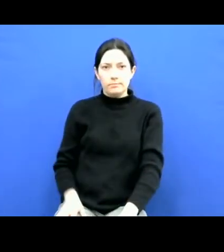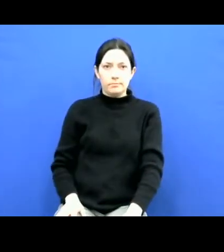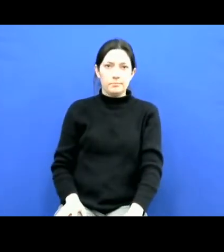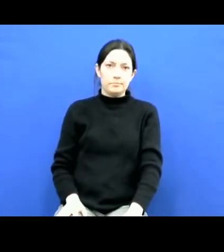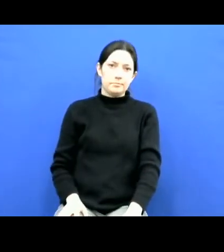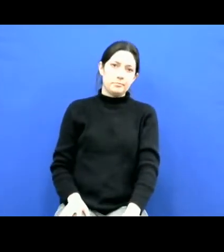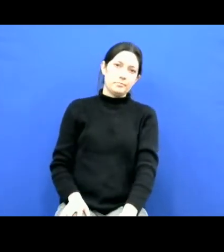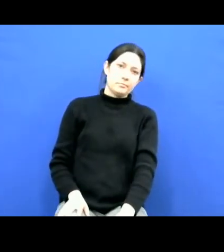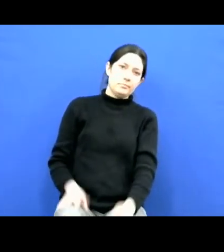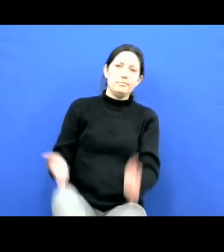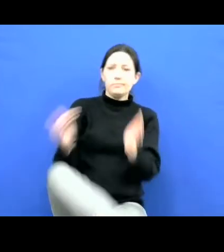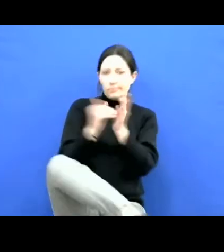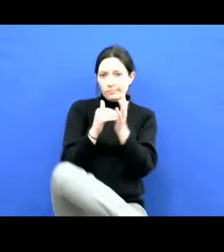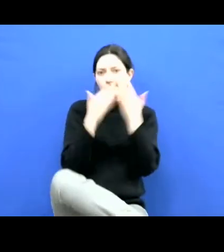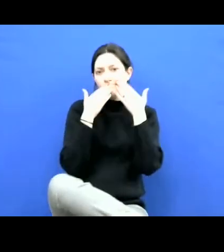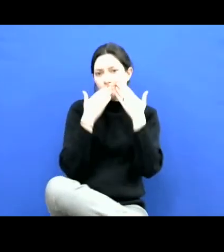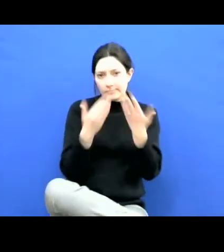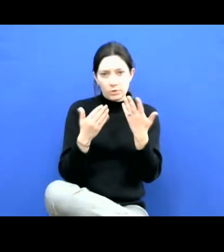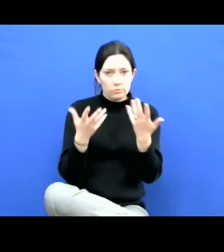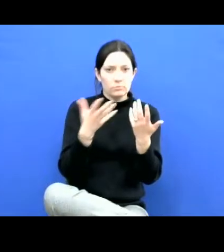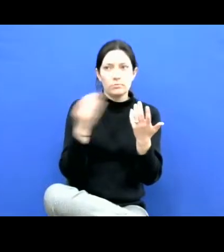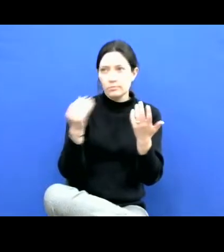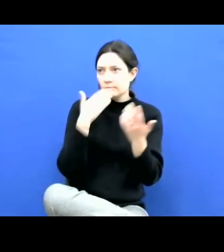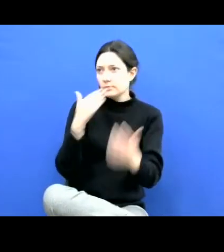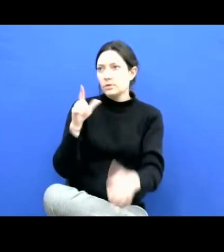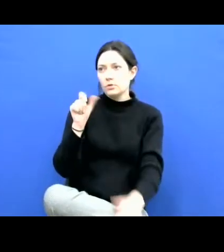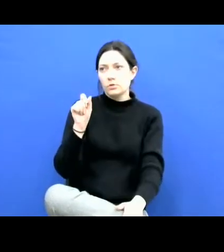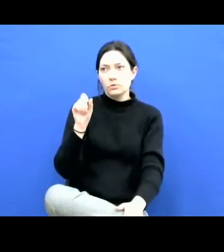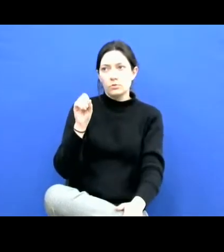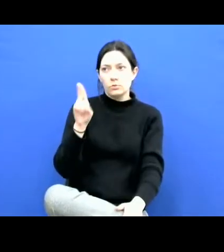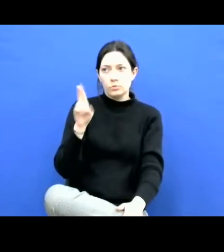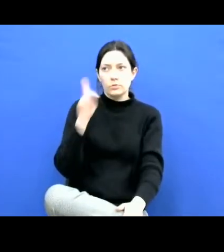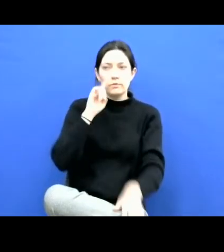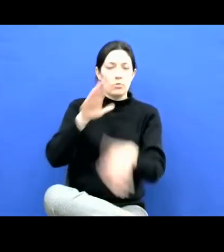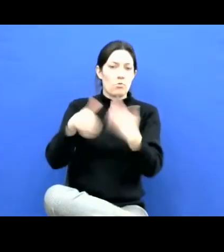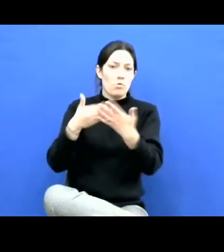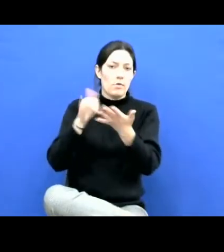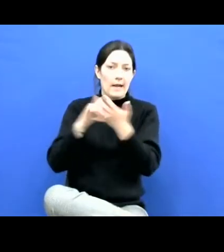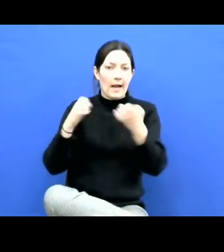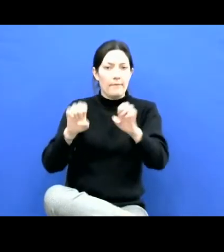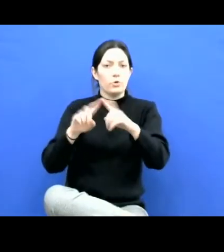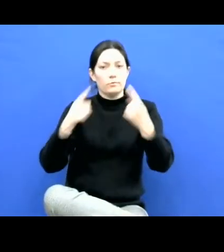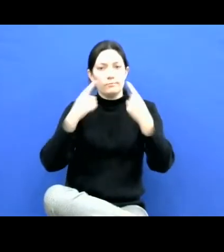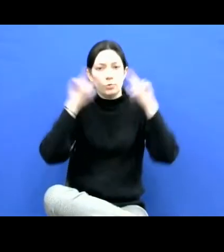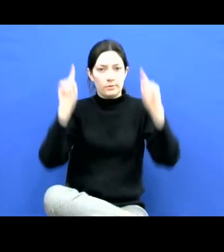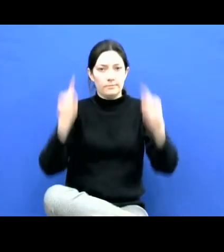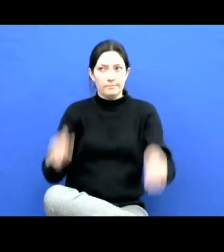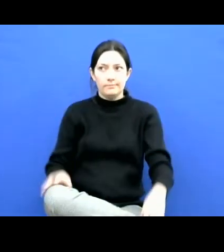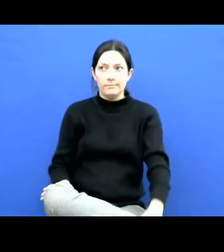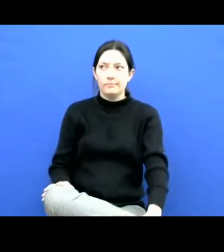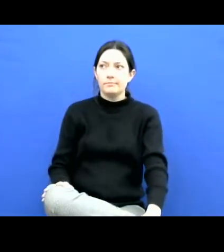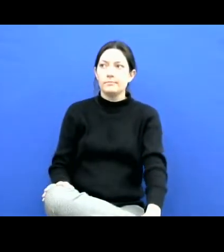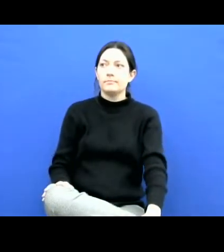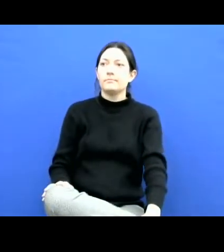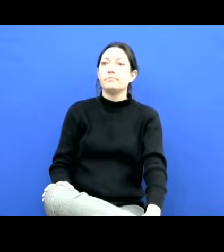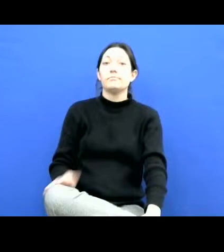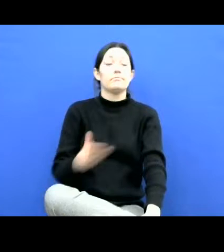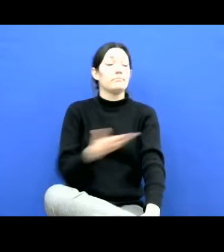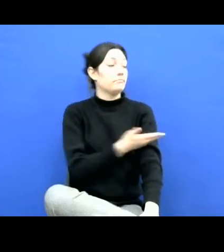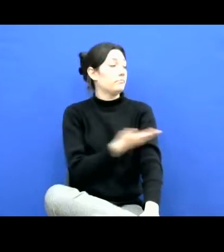So again, thank you. Thank you. And thank you, Lou, for all the effort to make this work. Other board